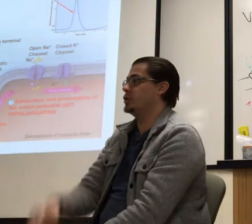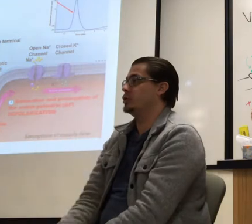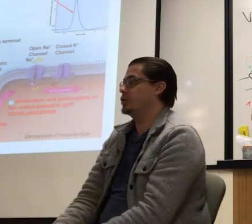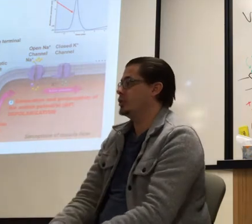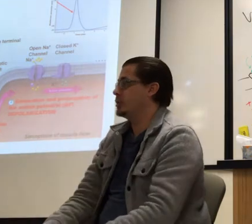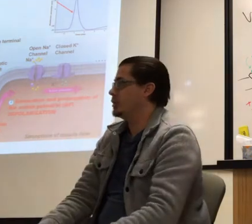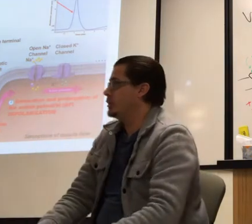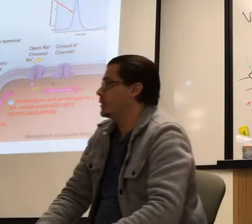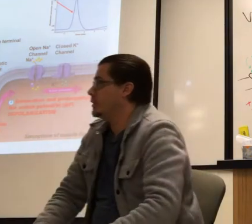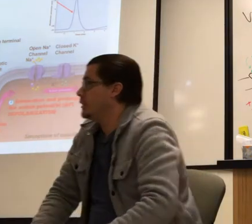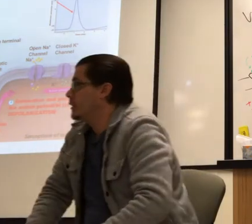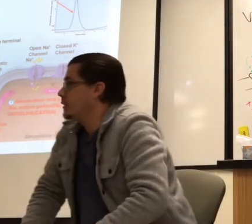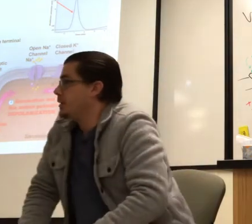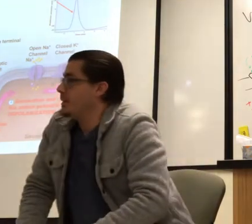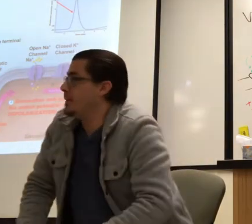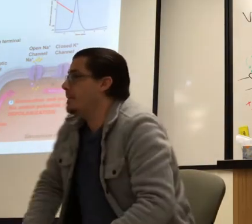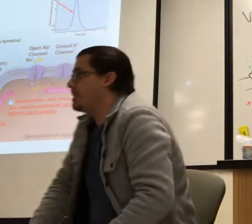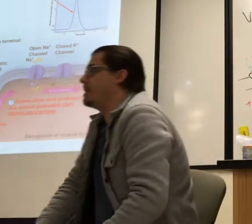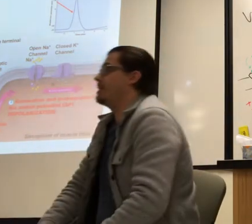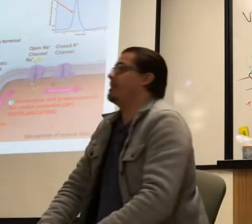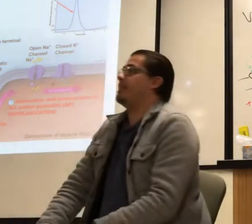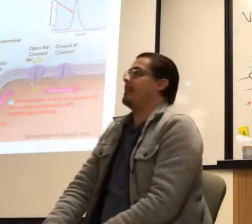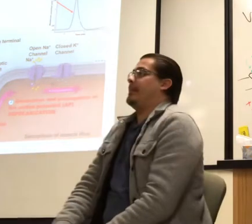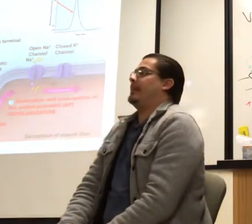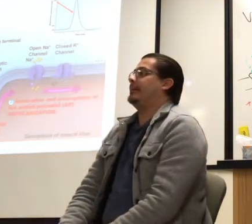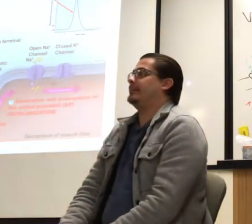the ligand-gated